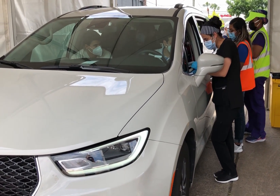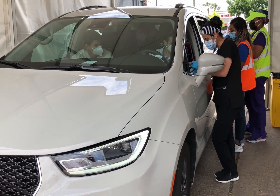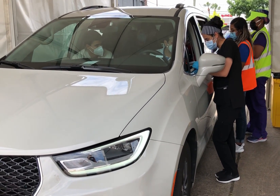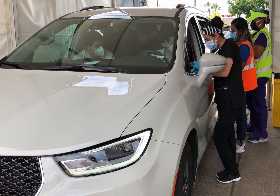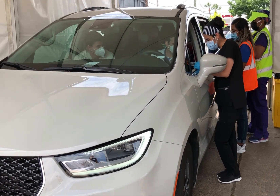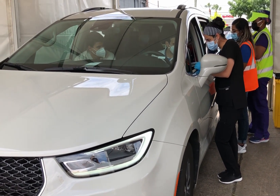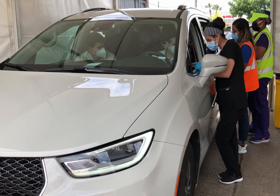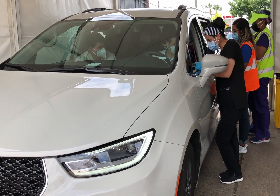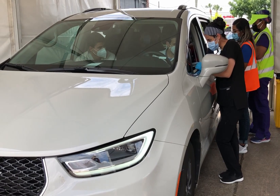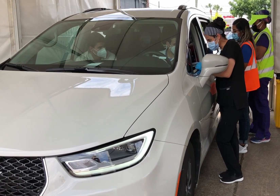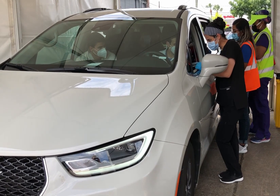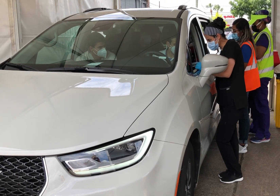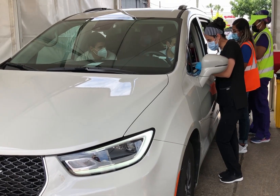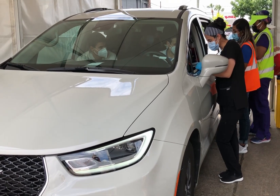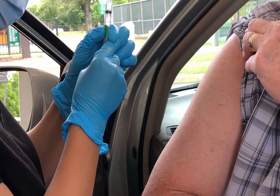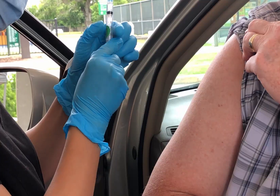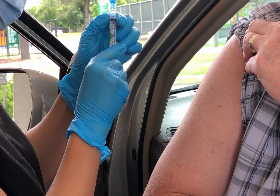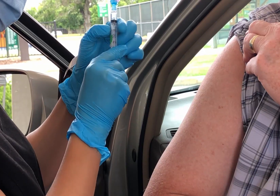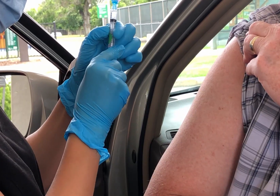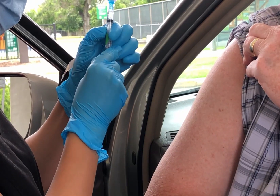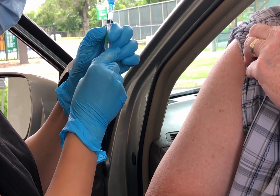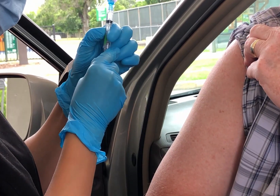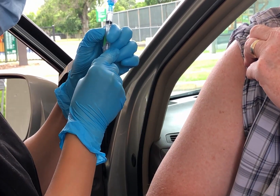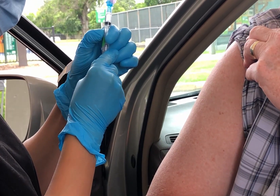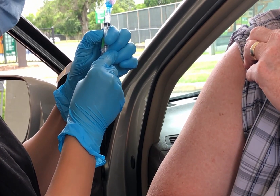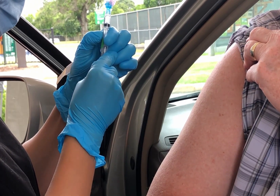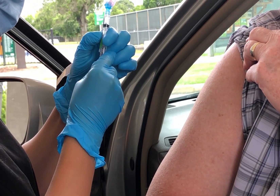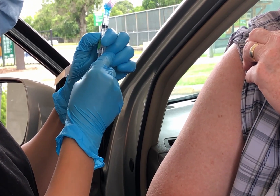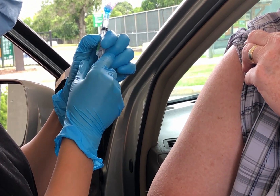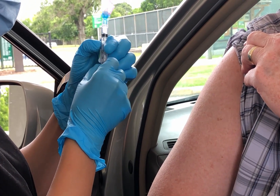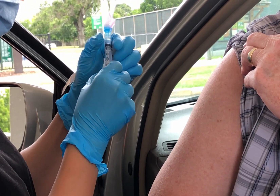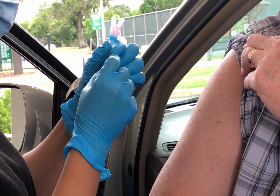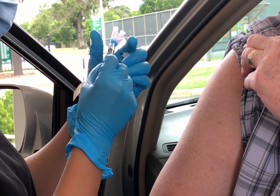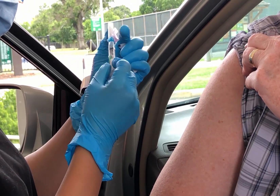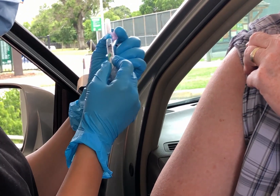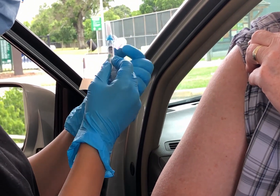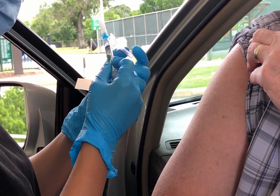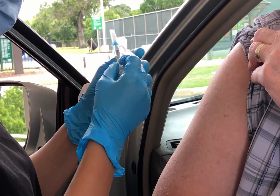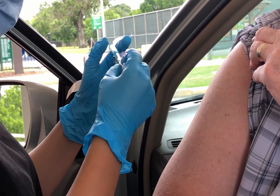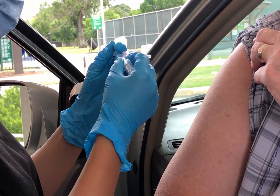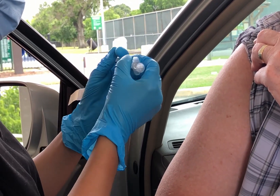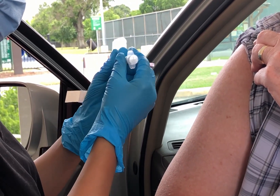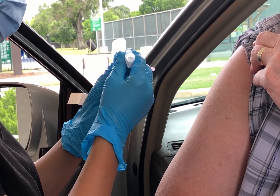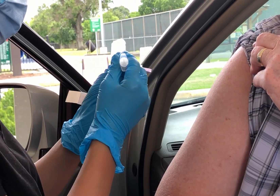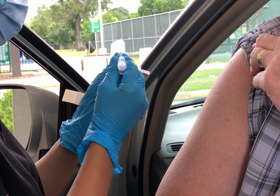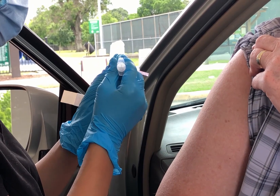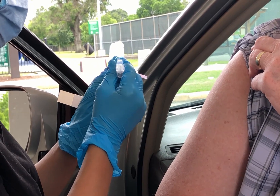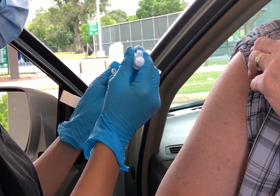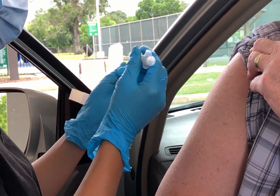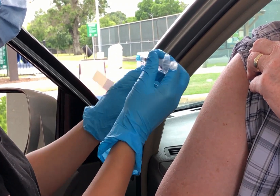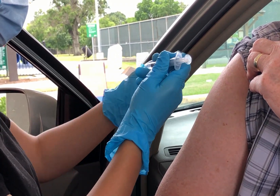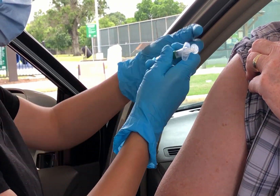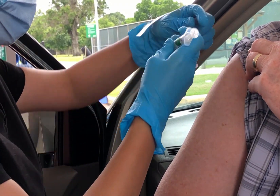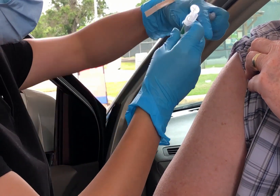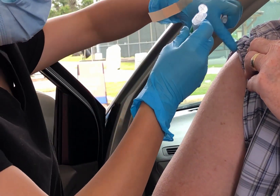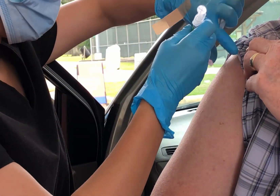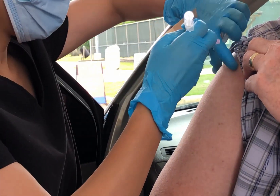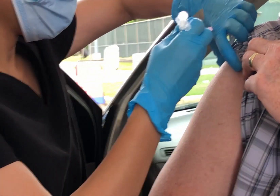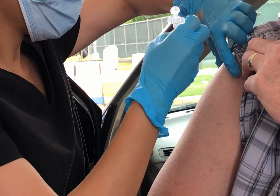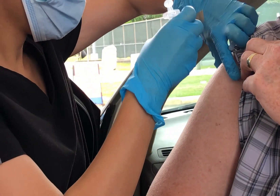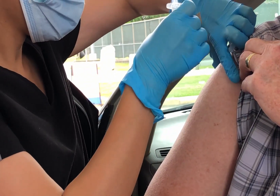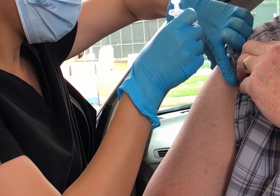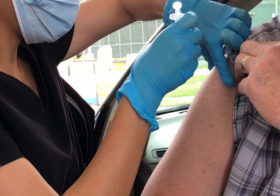the virus is still present. The virus has not disappeared. What is making things better is the fact that people are